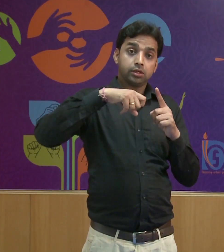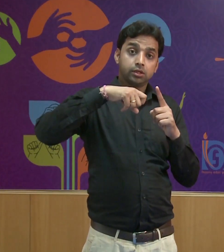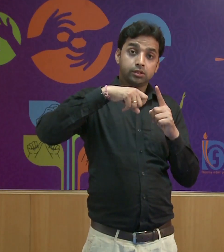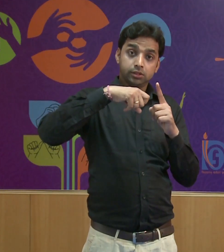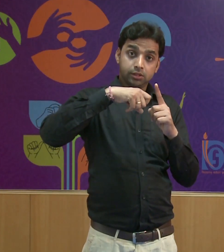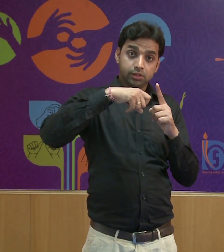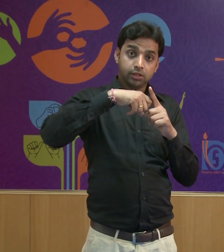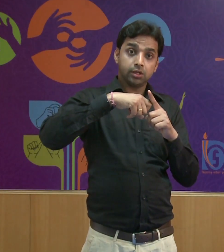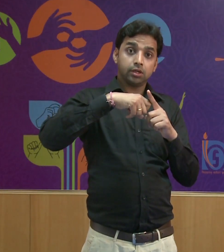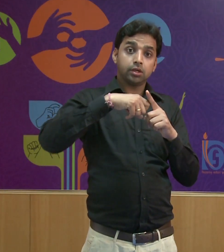Kanchanaburi